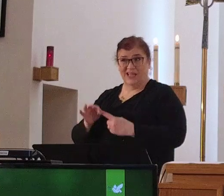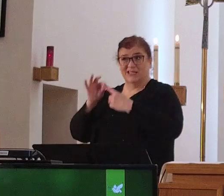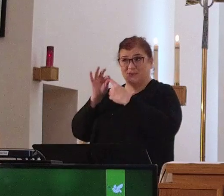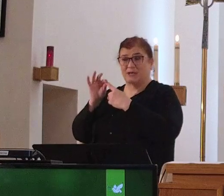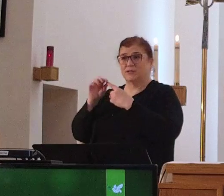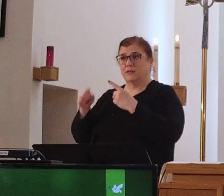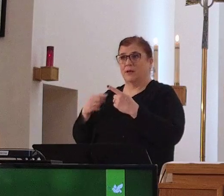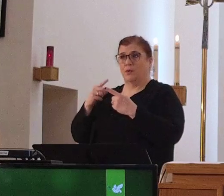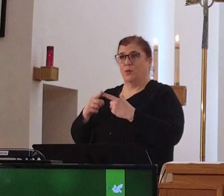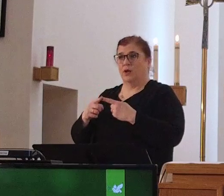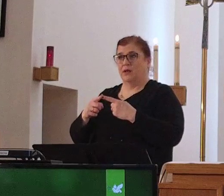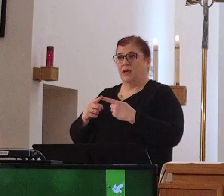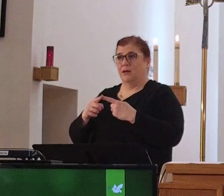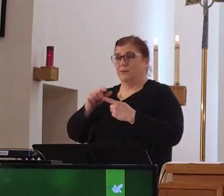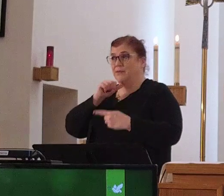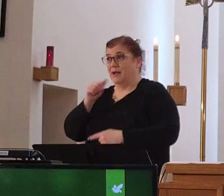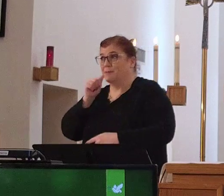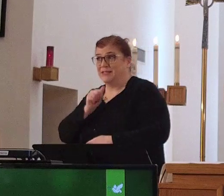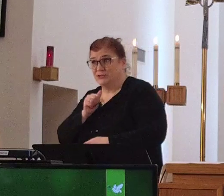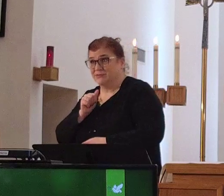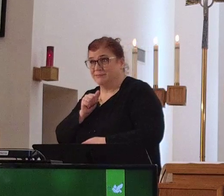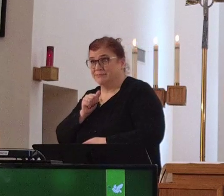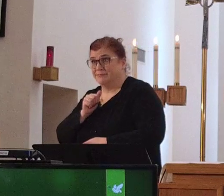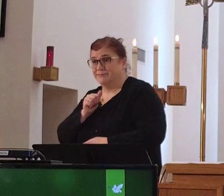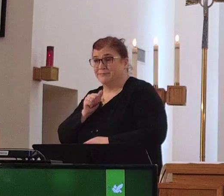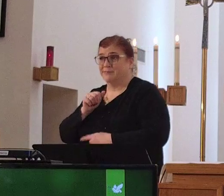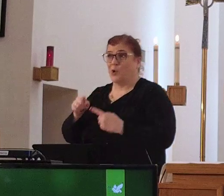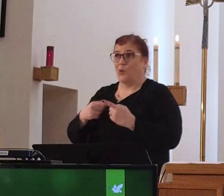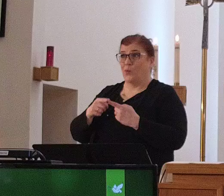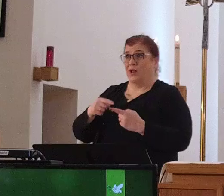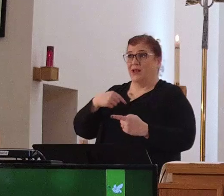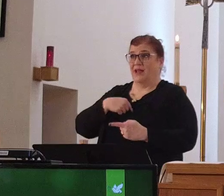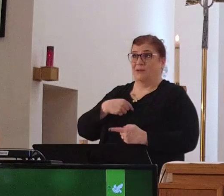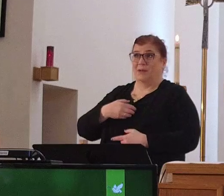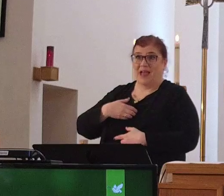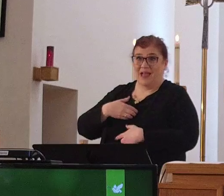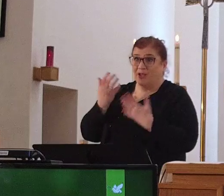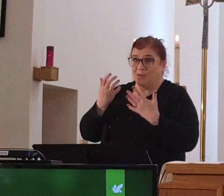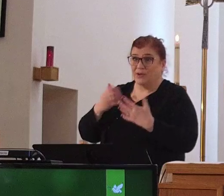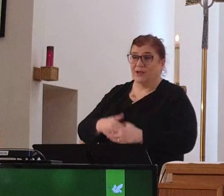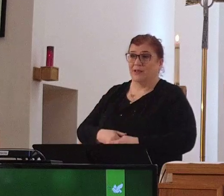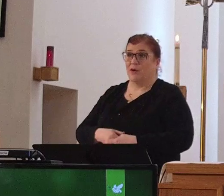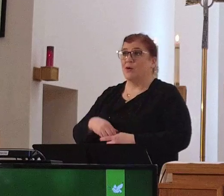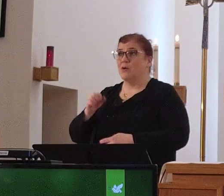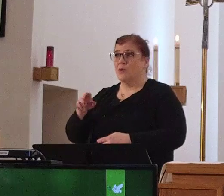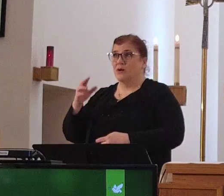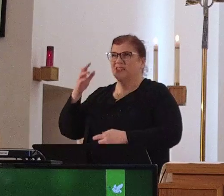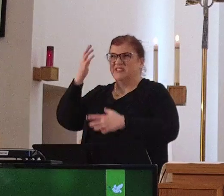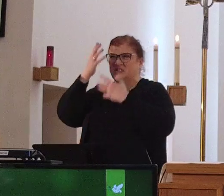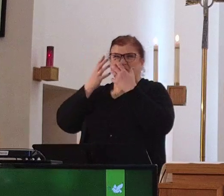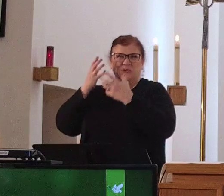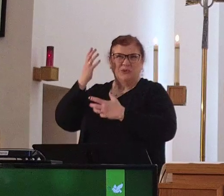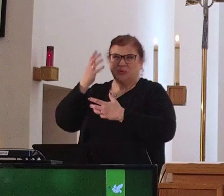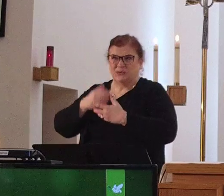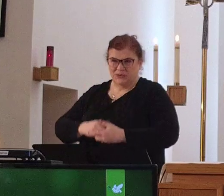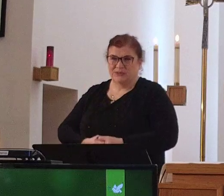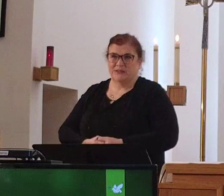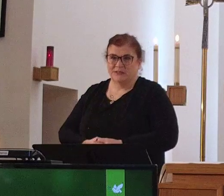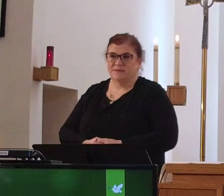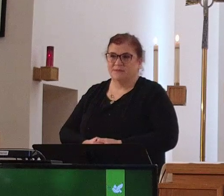especially when I'm impatient or when I'm angry or confused.